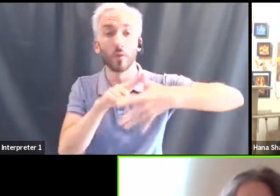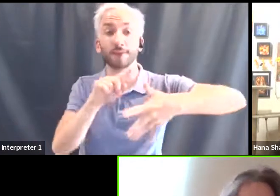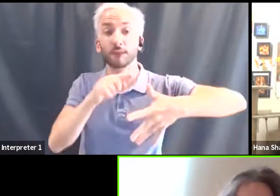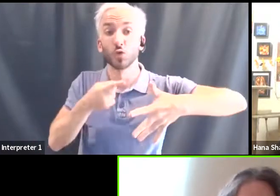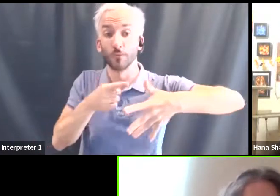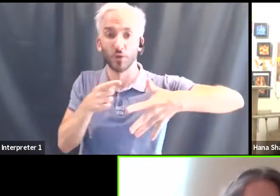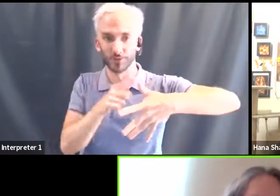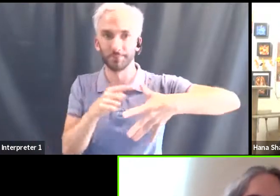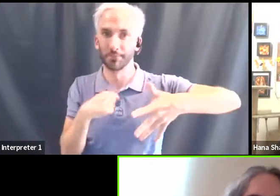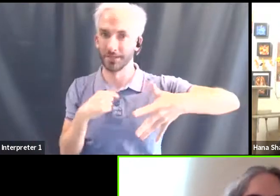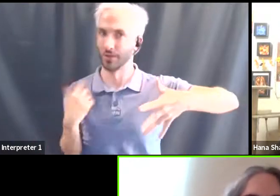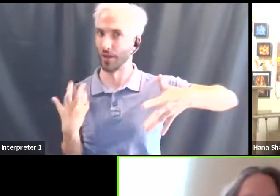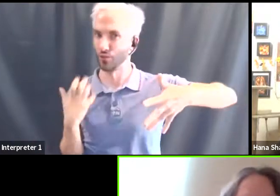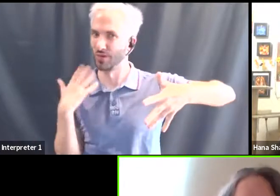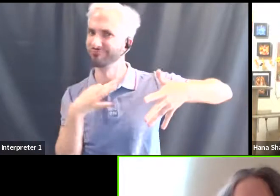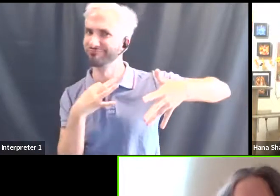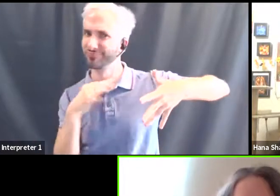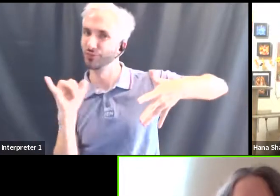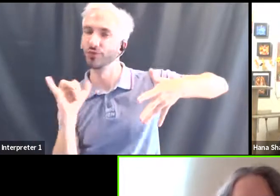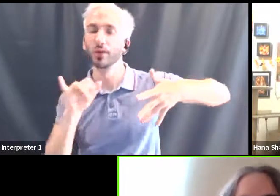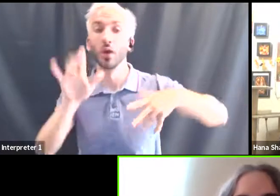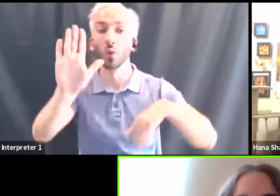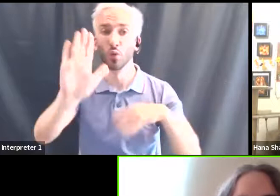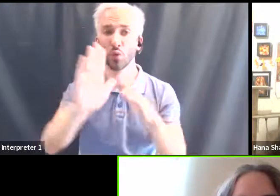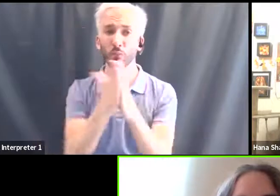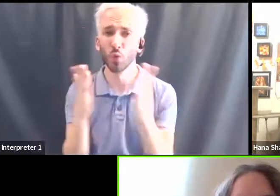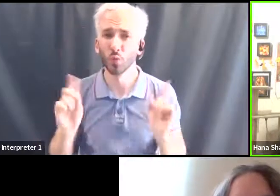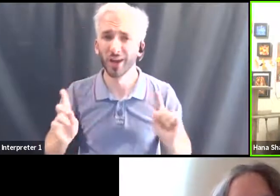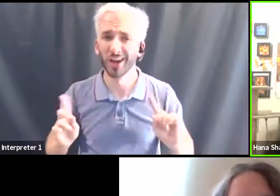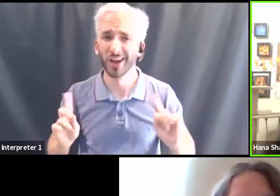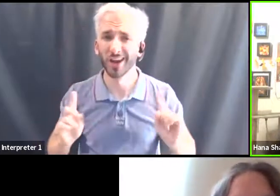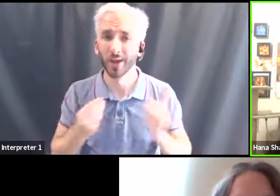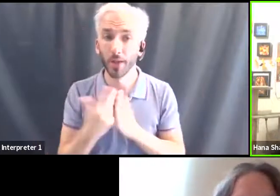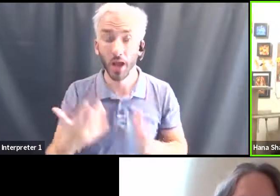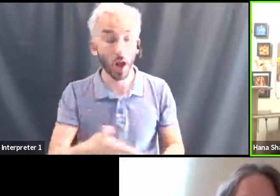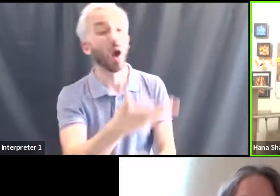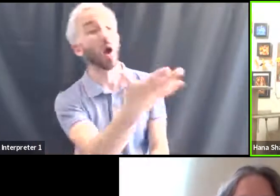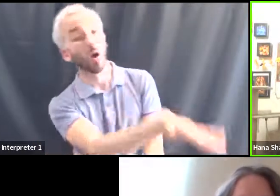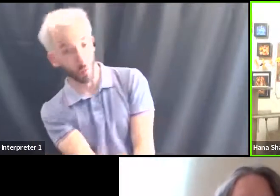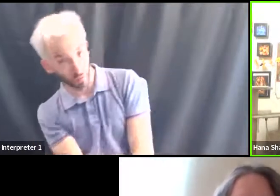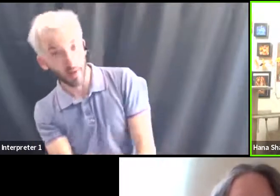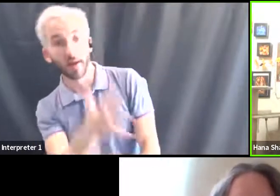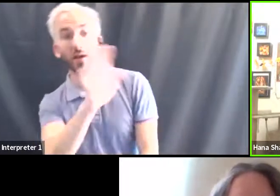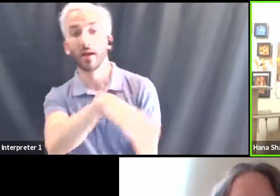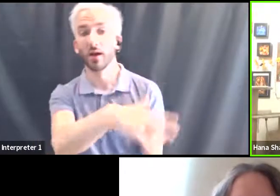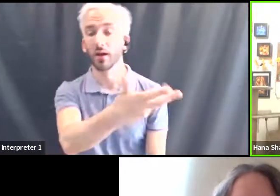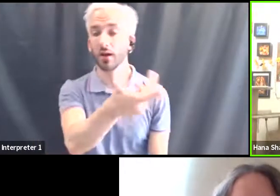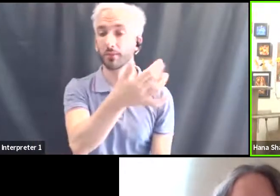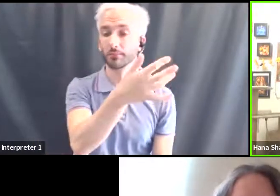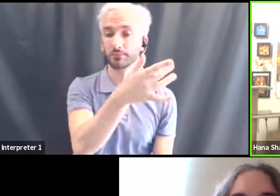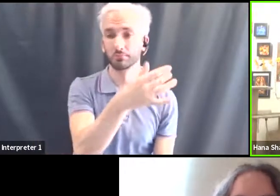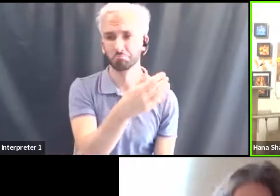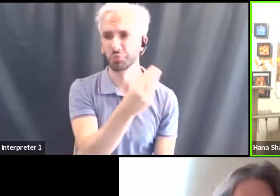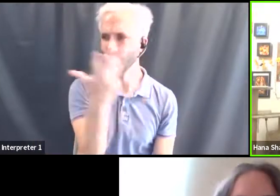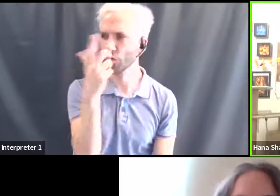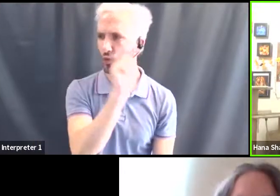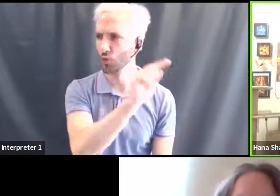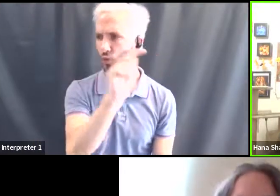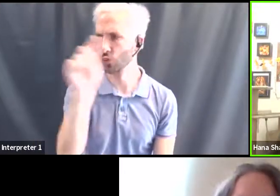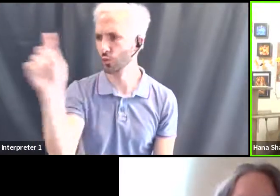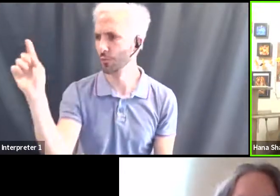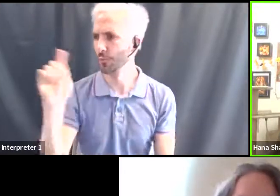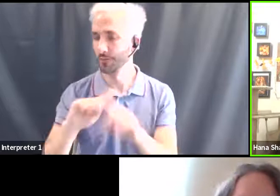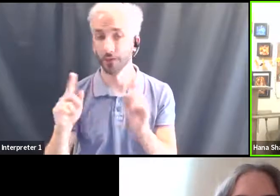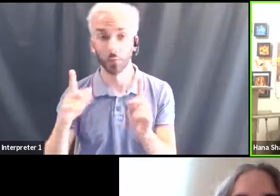I am also want to know is, where can we find your book? Okay, you can find my book at a few places. One, I